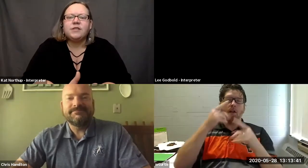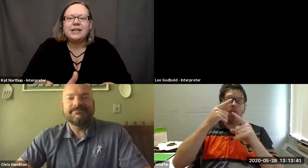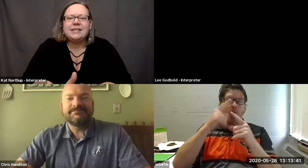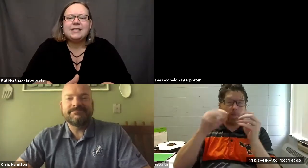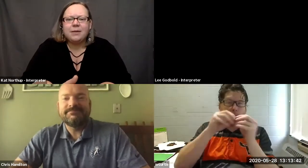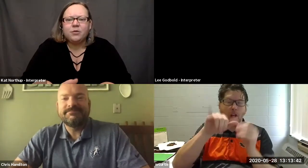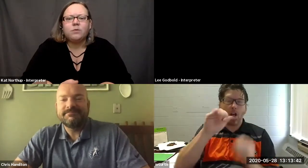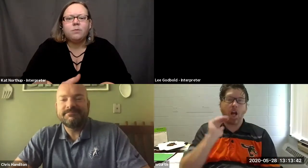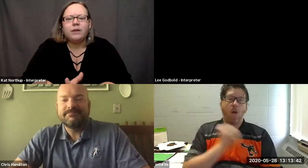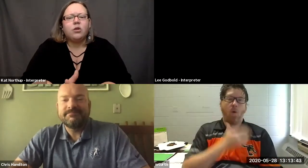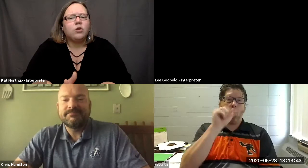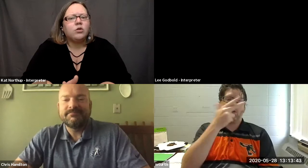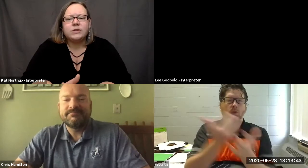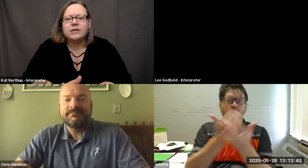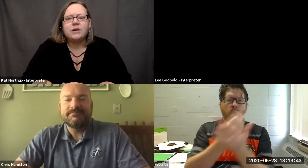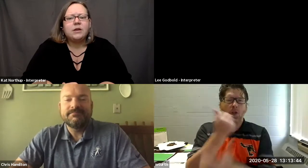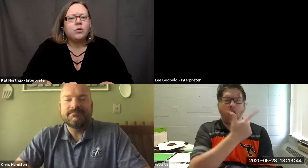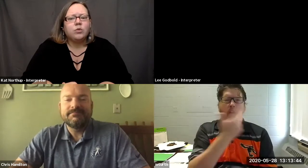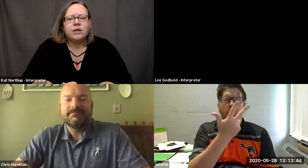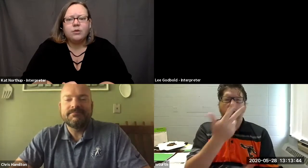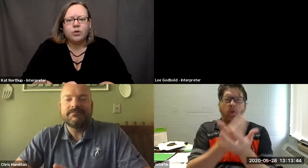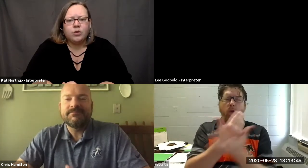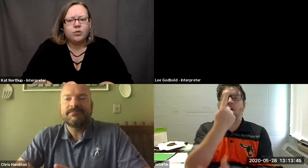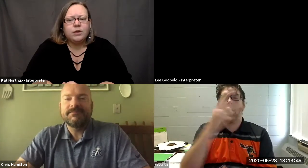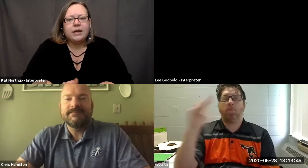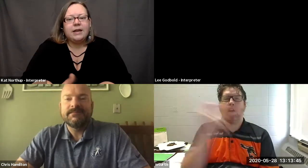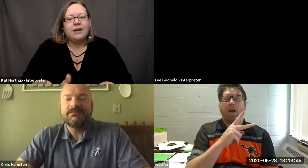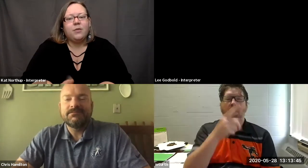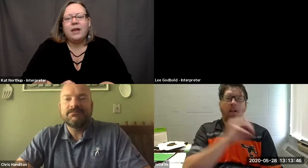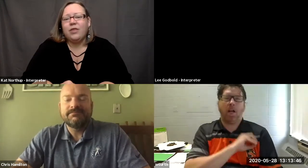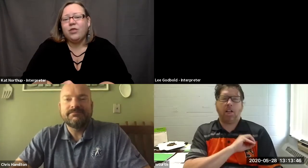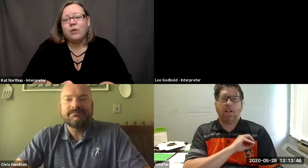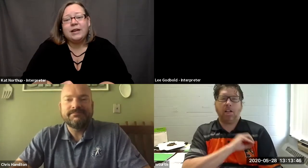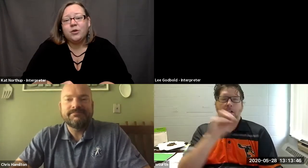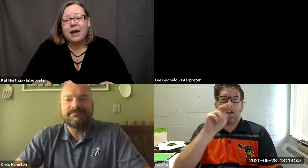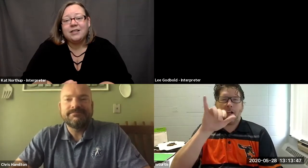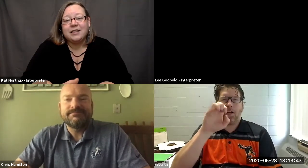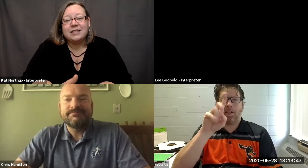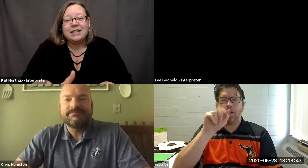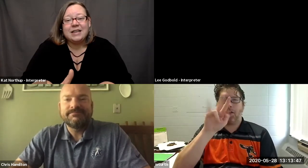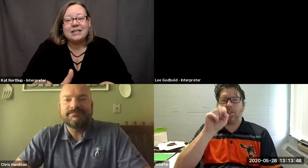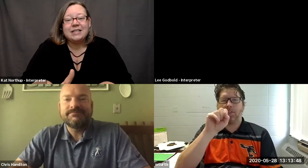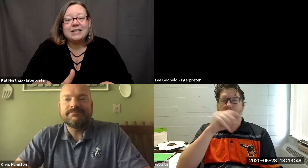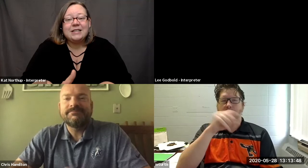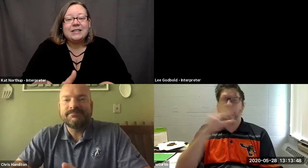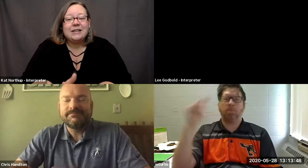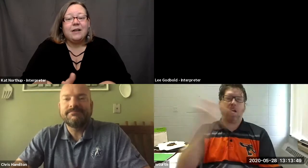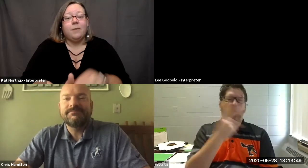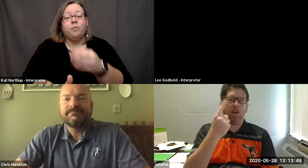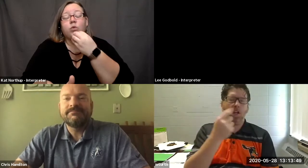stayed stable, but the girls really grew. And we had 3 new athletes that